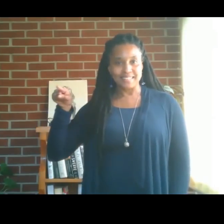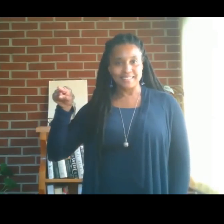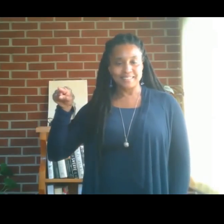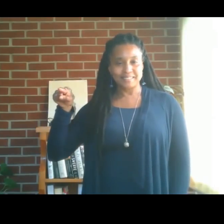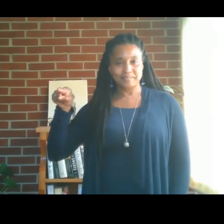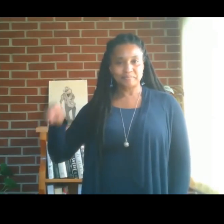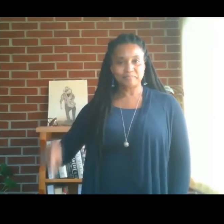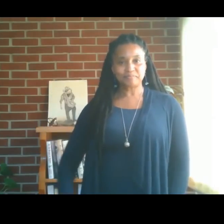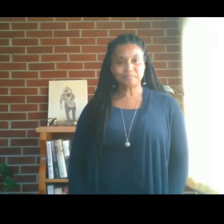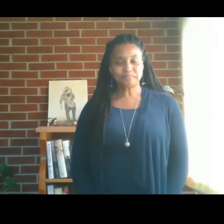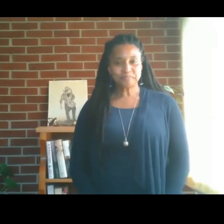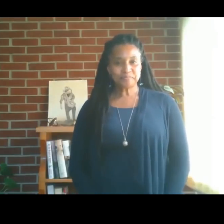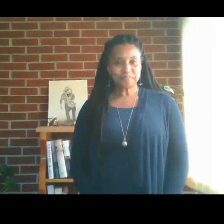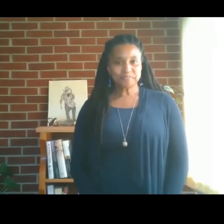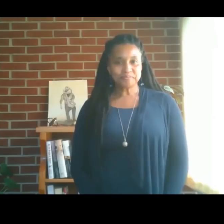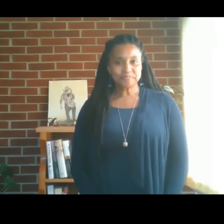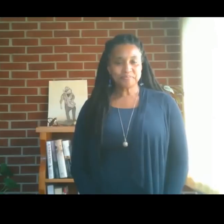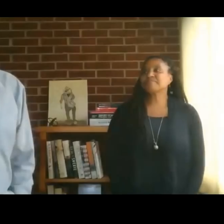and Z.